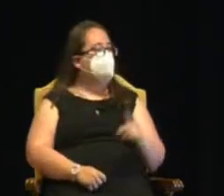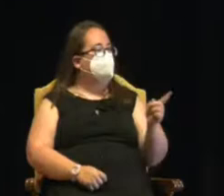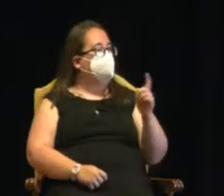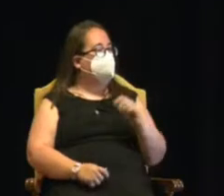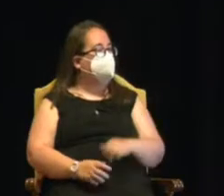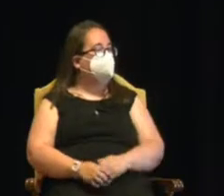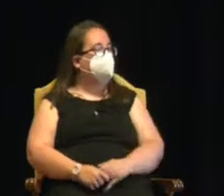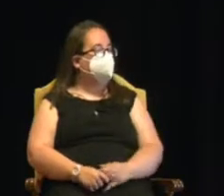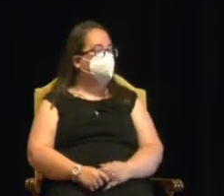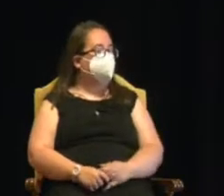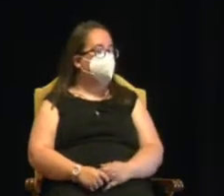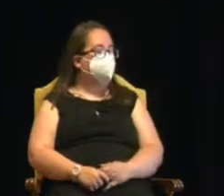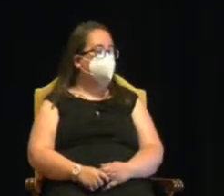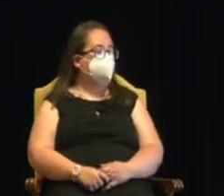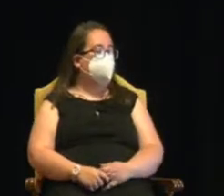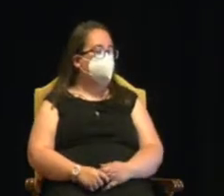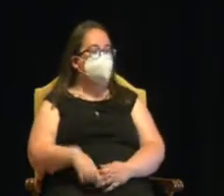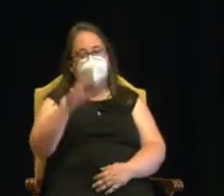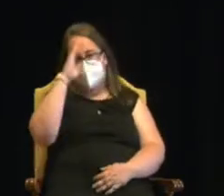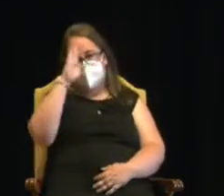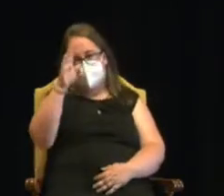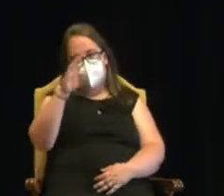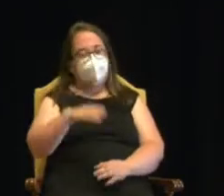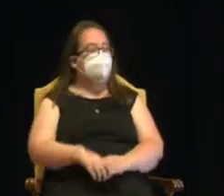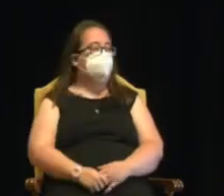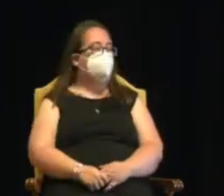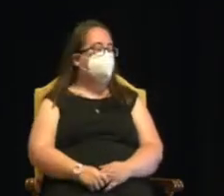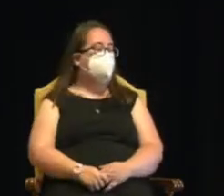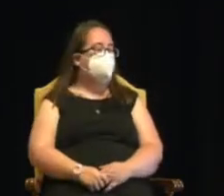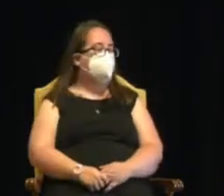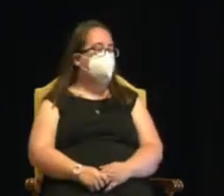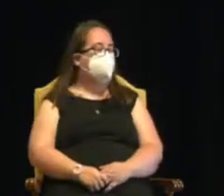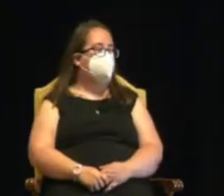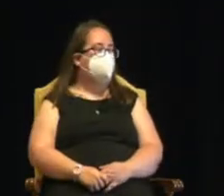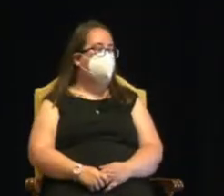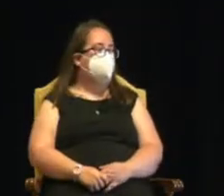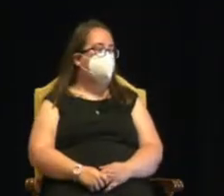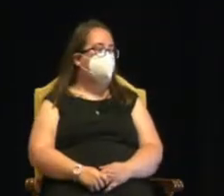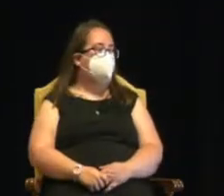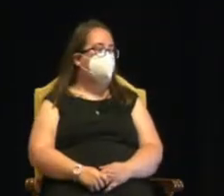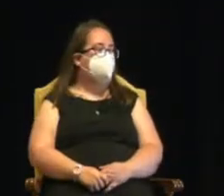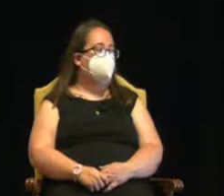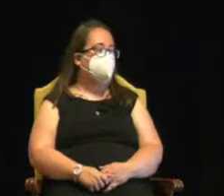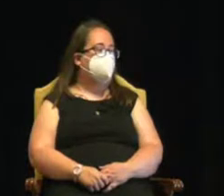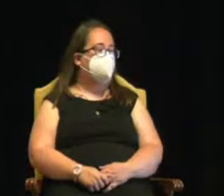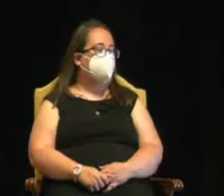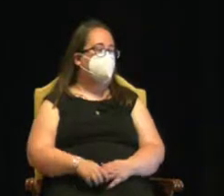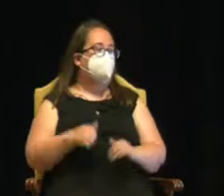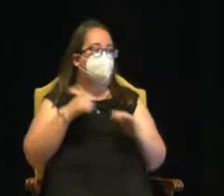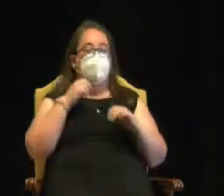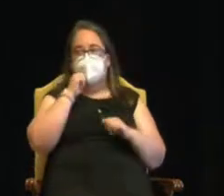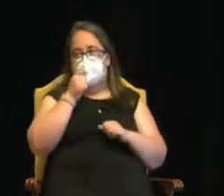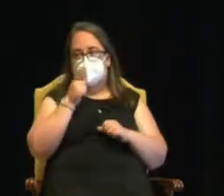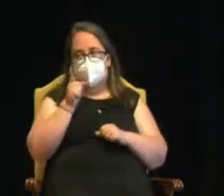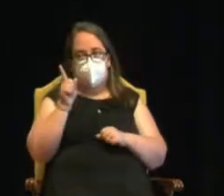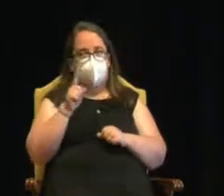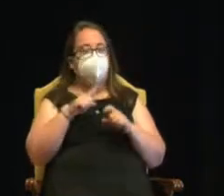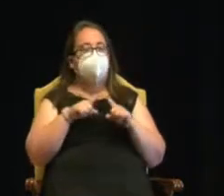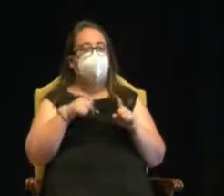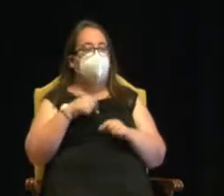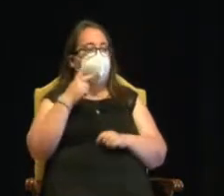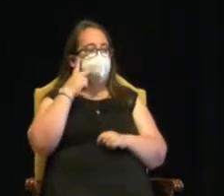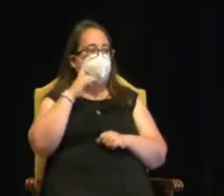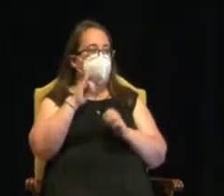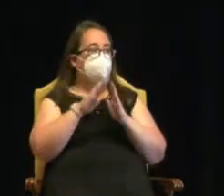off there. Hi. A couple of things. One is that I hope I'm not insulting you, but I saw